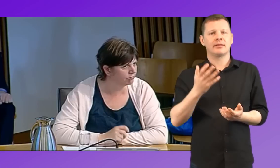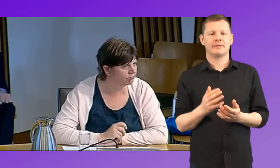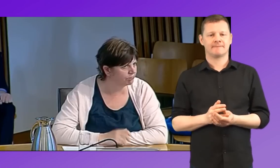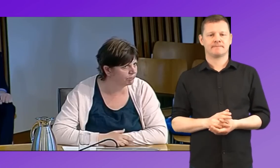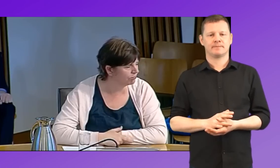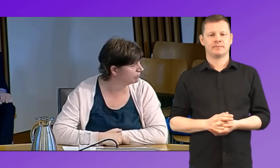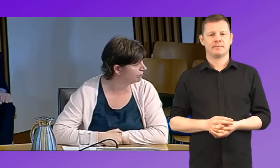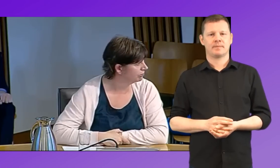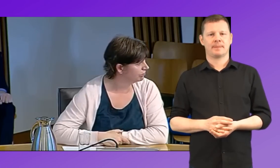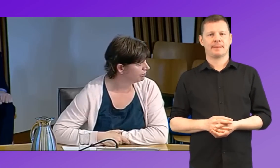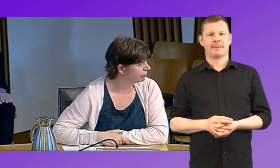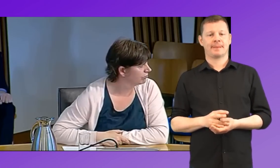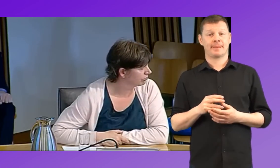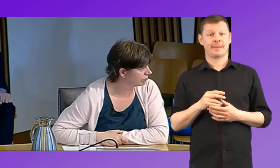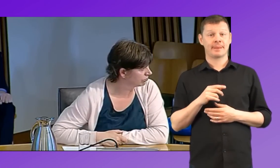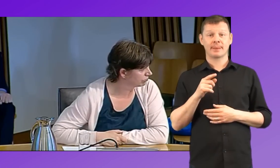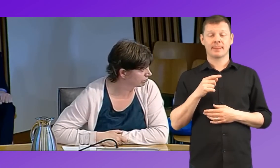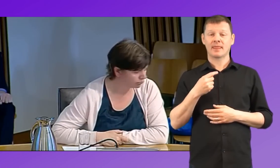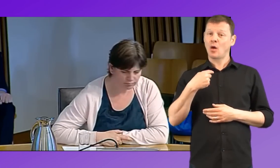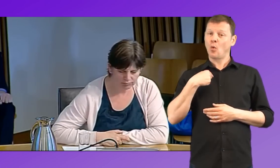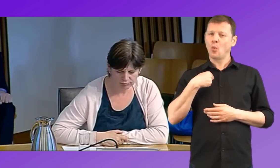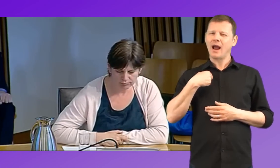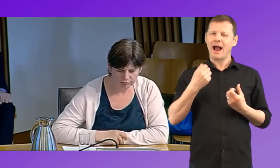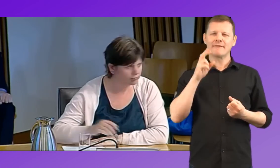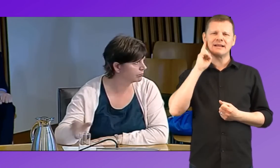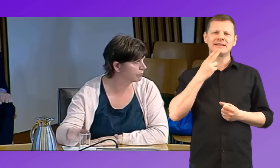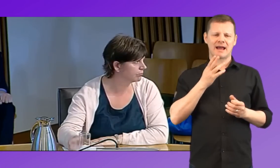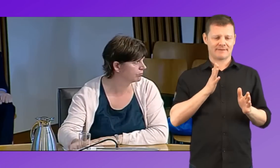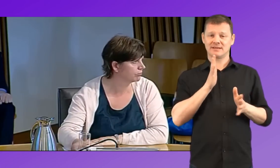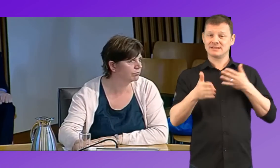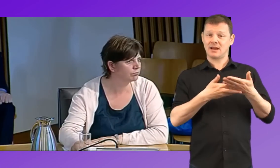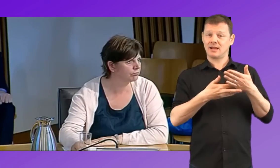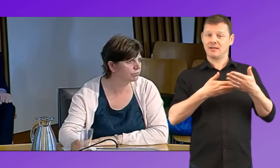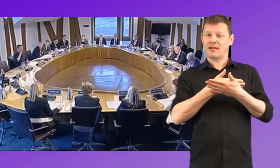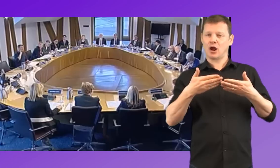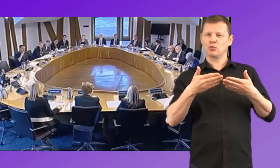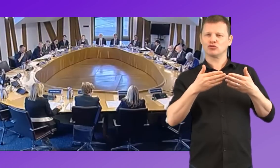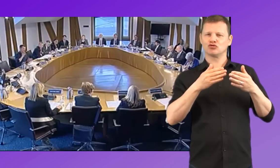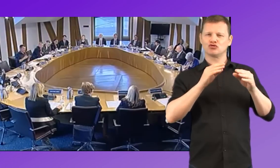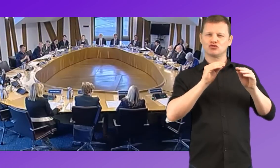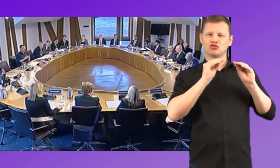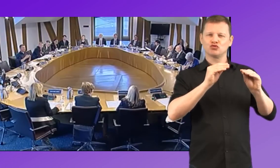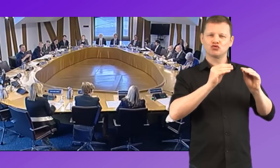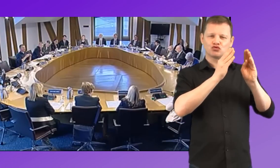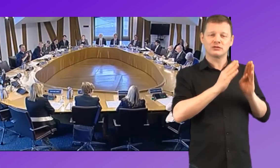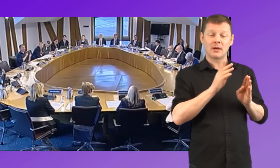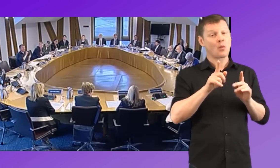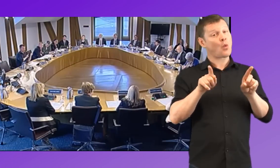We have a deaf sign language tutor, but we often have lots of our former